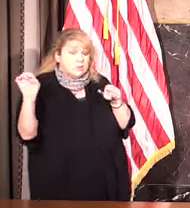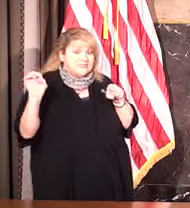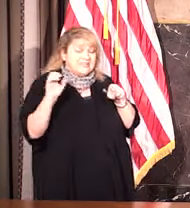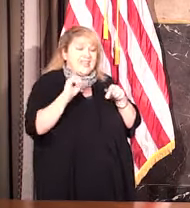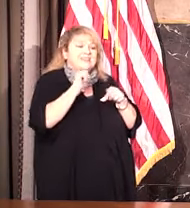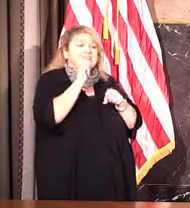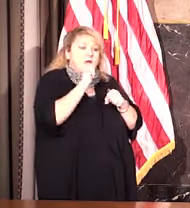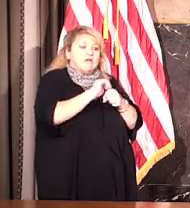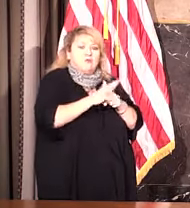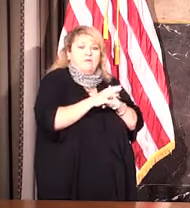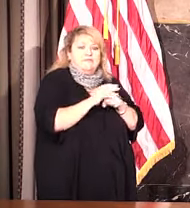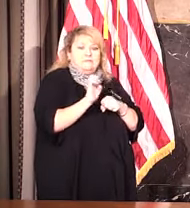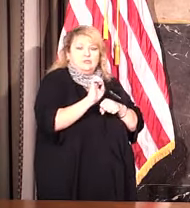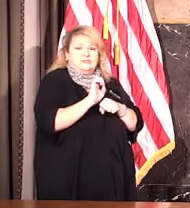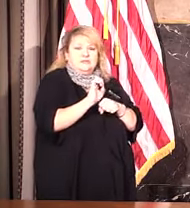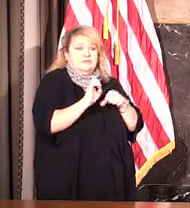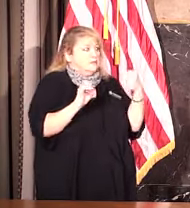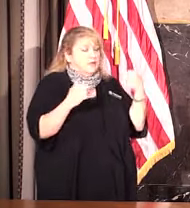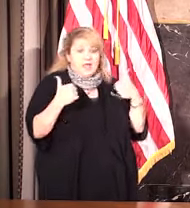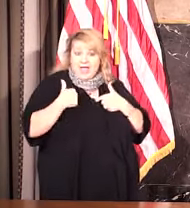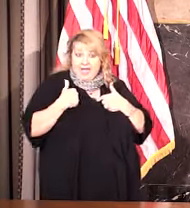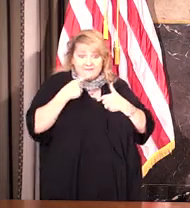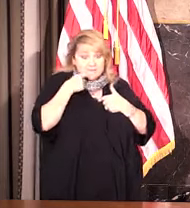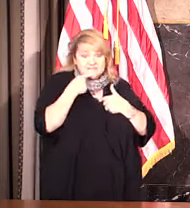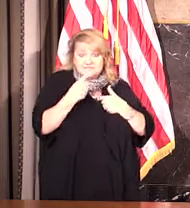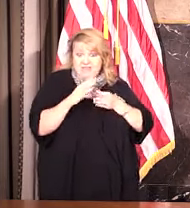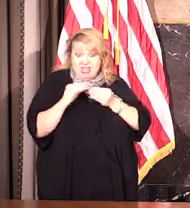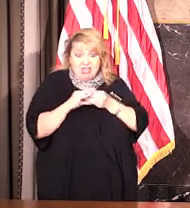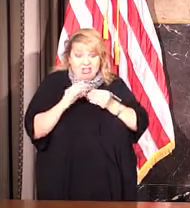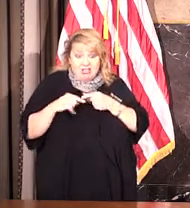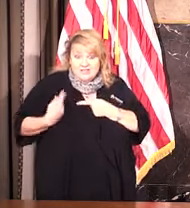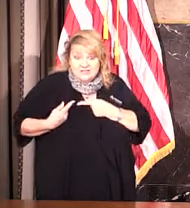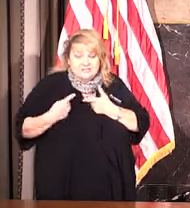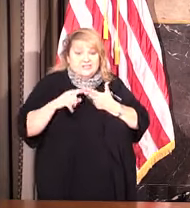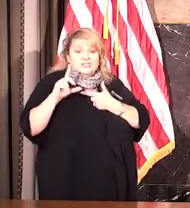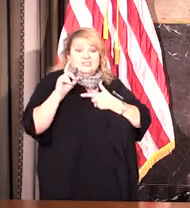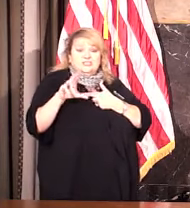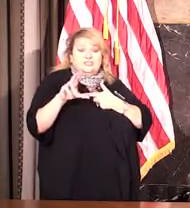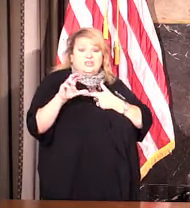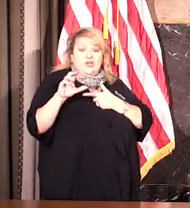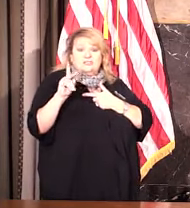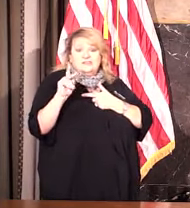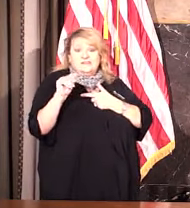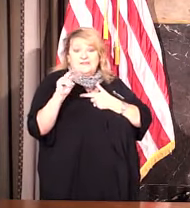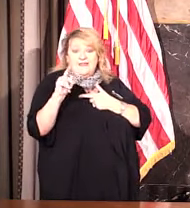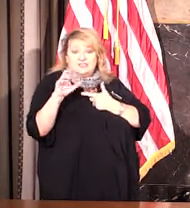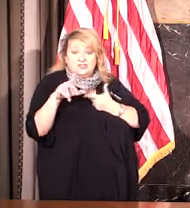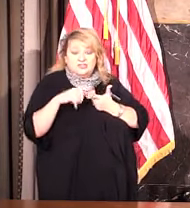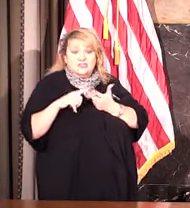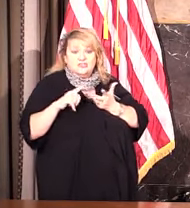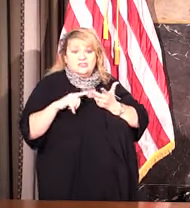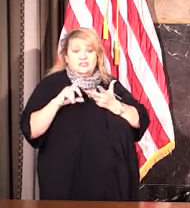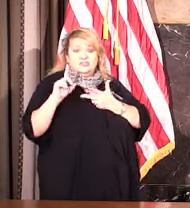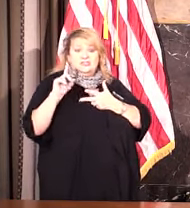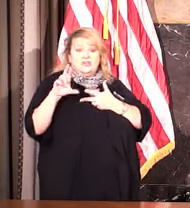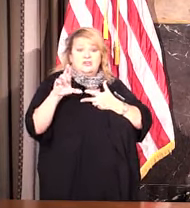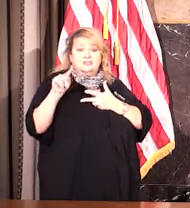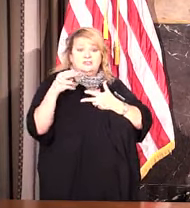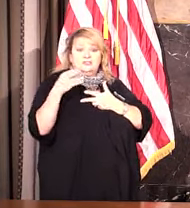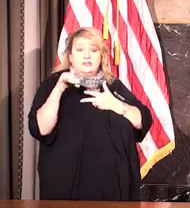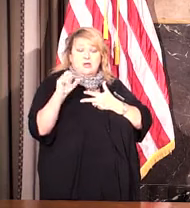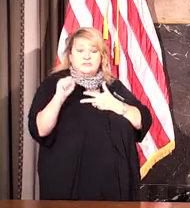Dr. Thomas has been saying, Dr. Cantor, and other people have been saying for a long time. So we're talking about mitigation efforts being adequate.